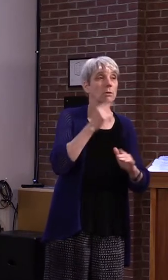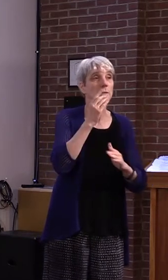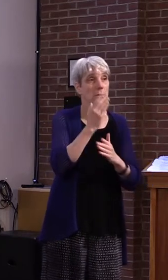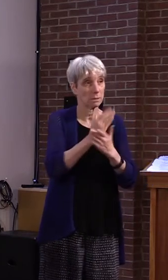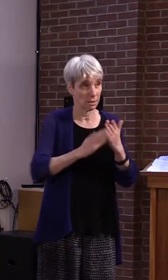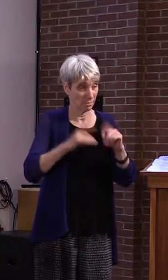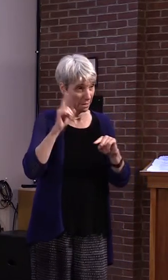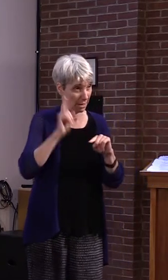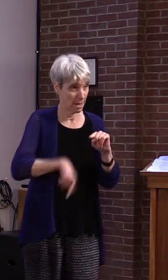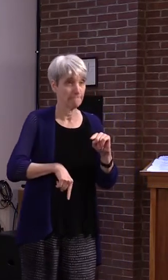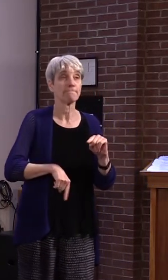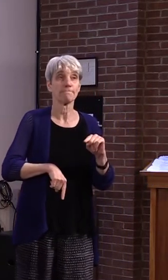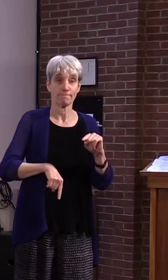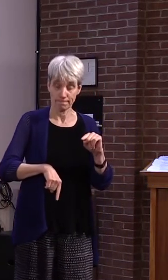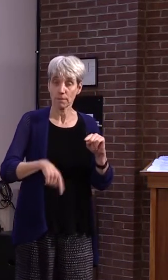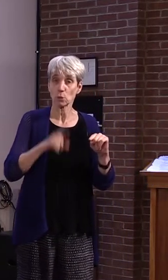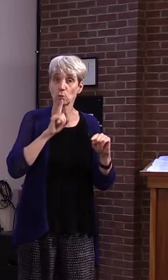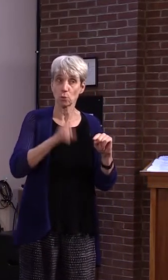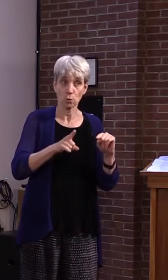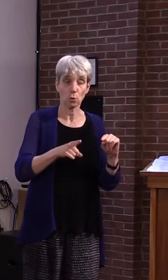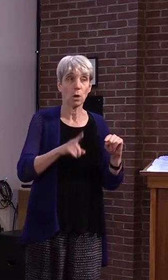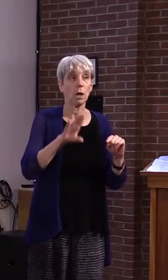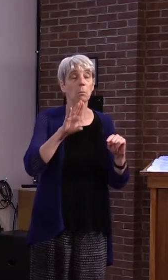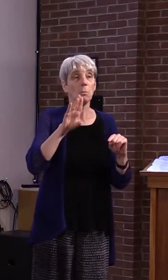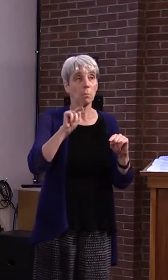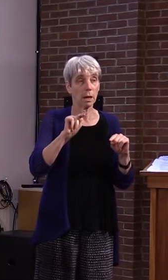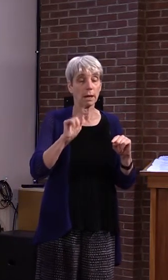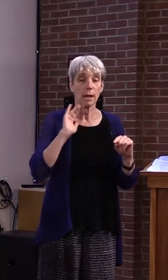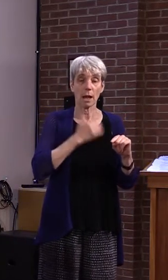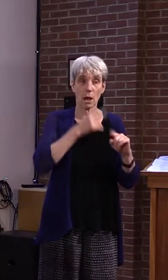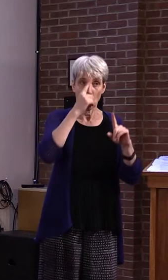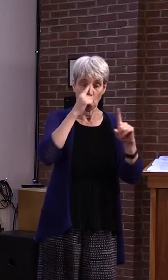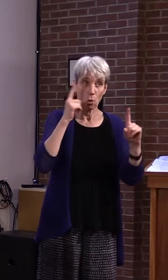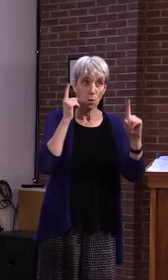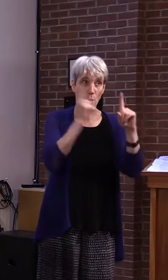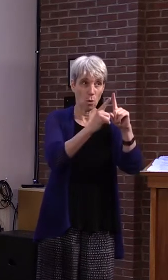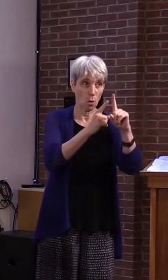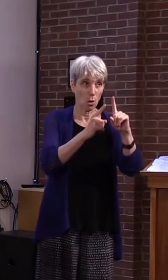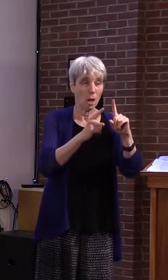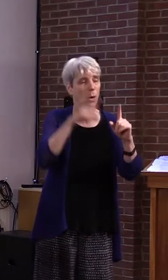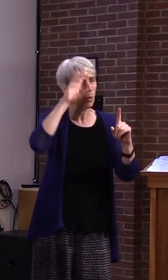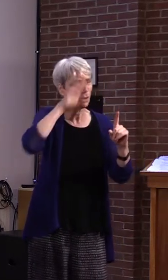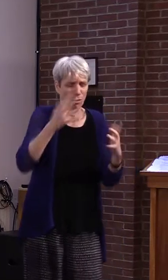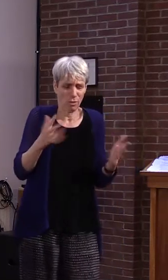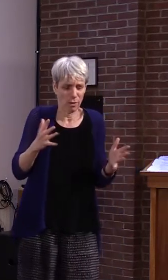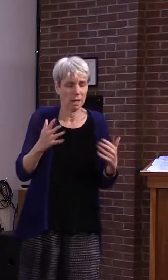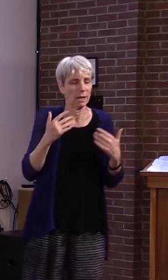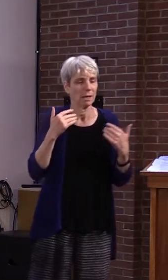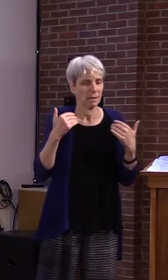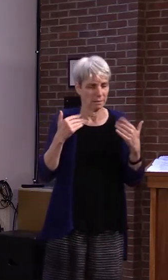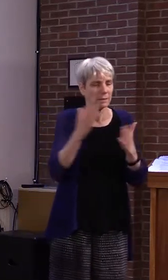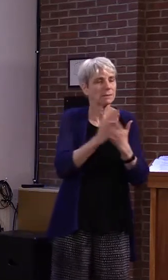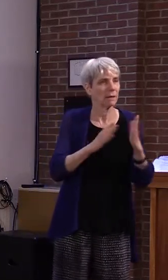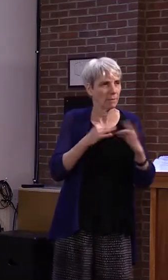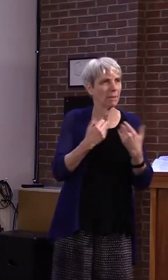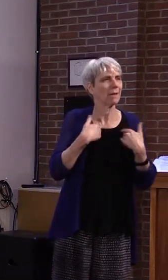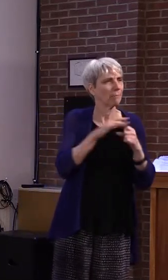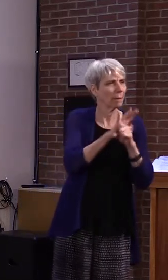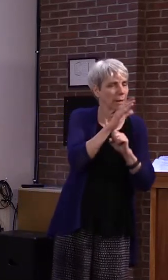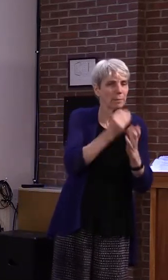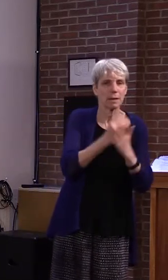This initiative, frankly, is not intended to solve the pre-existing challenges that the system is